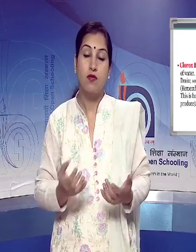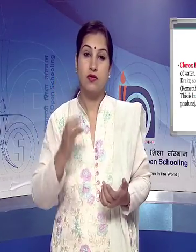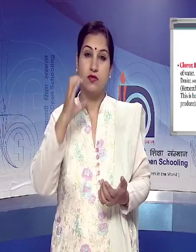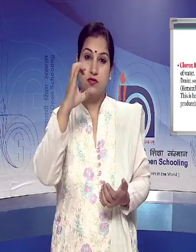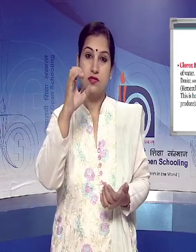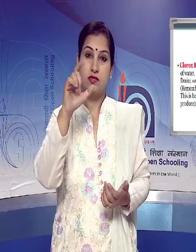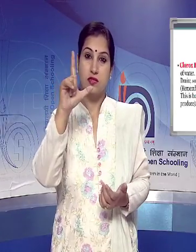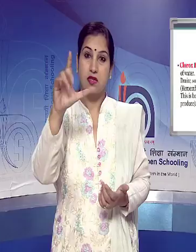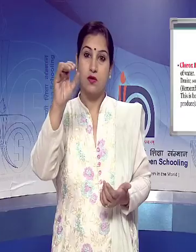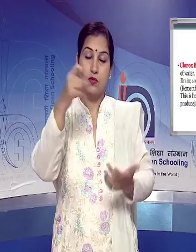bath.